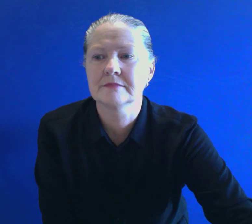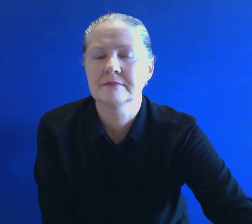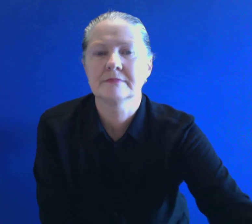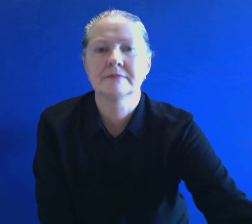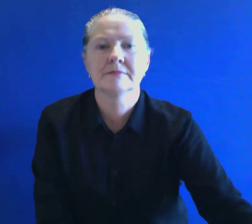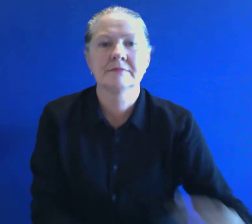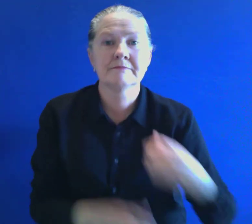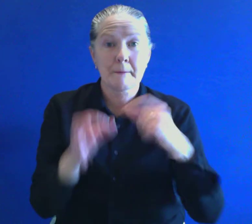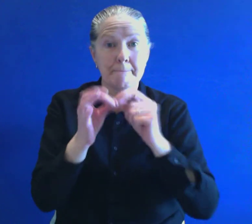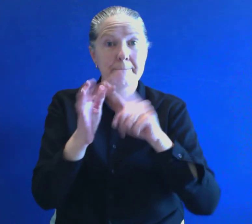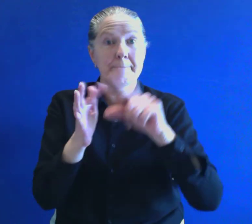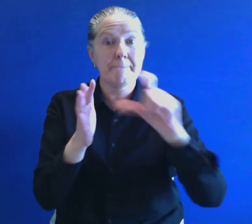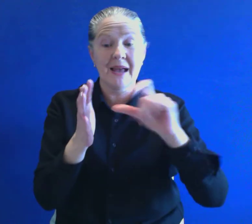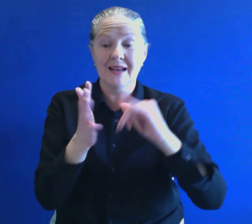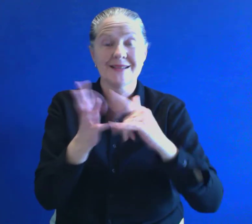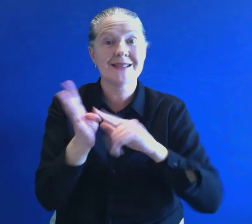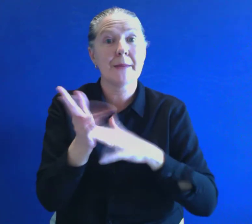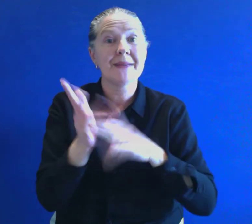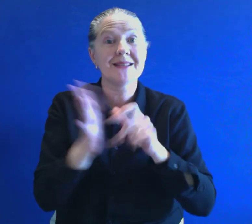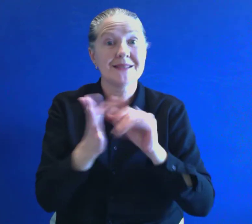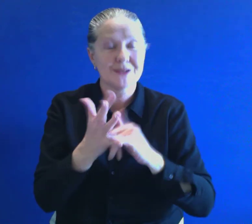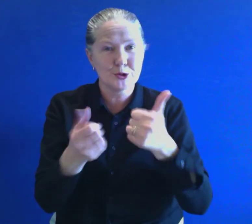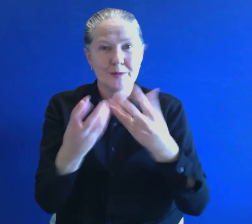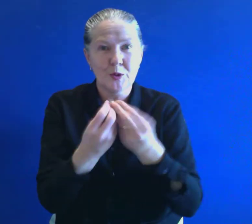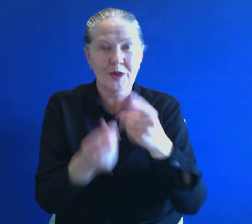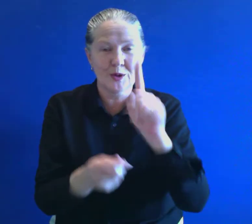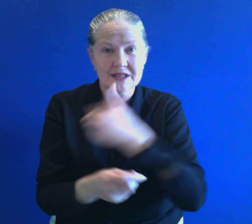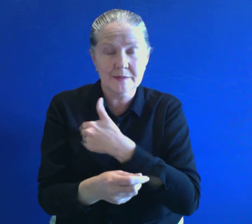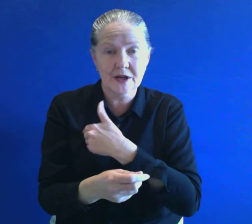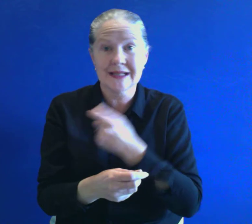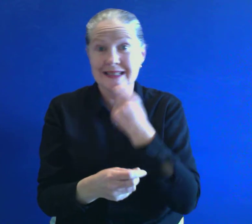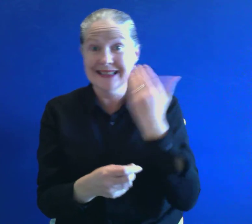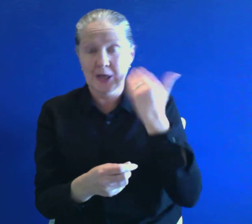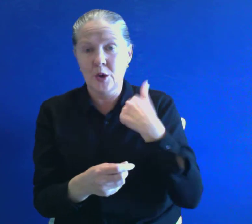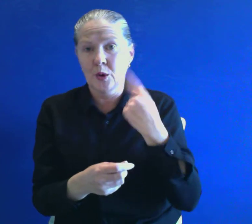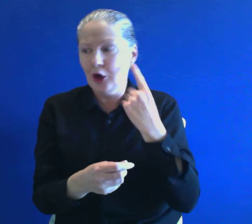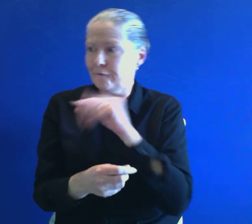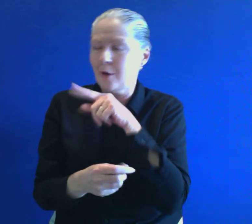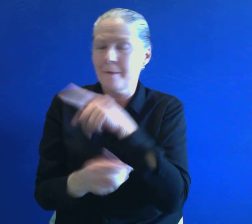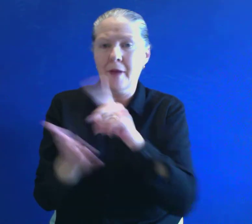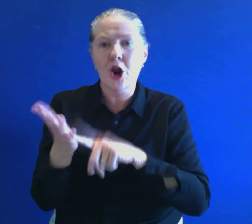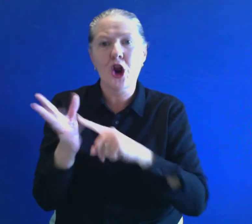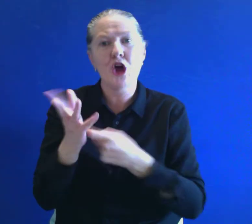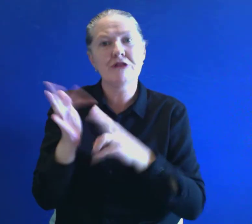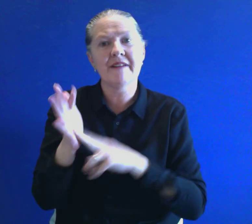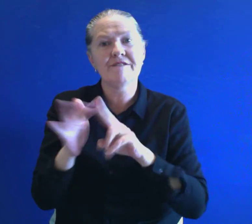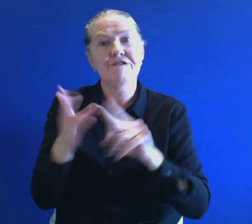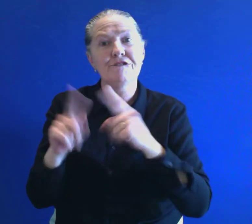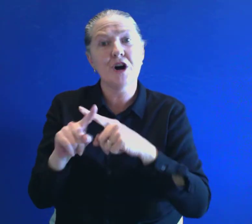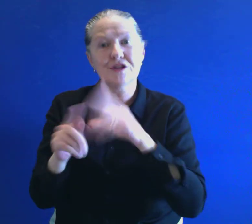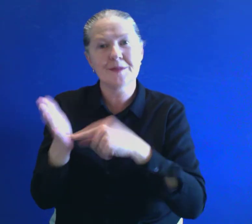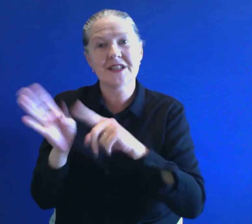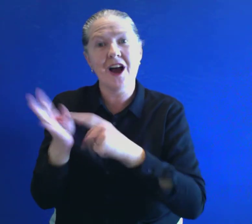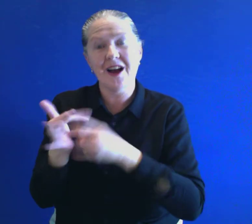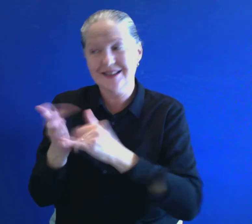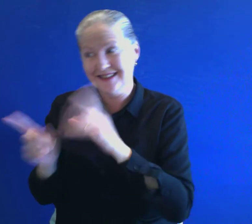it's fabulous to be with you this morning now a few minutes ago we heard from Lauren Fox from Tyres who's deaf. Maxine Buxton is